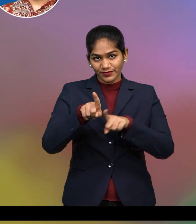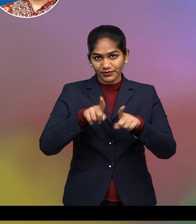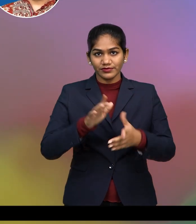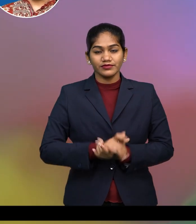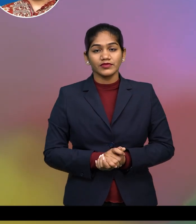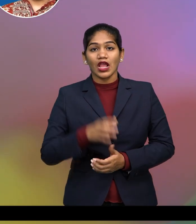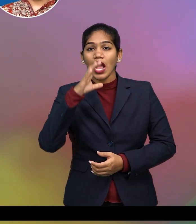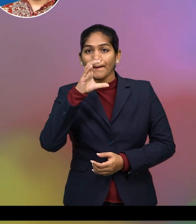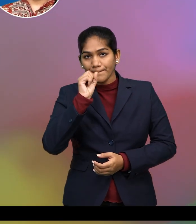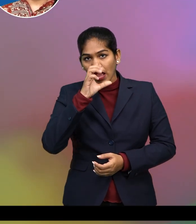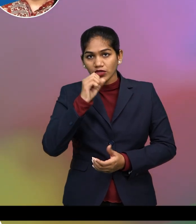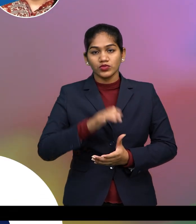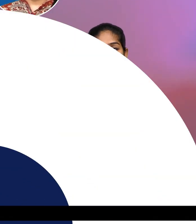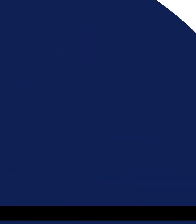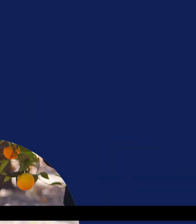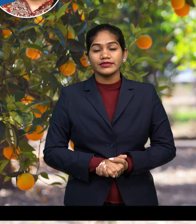Examples, mango,